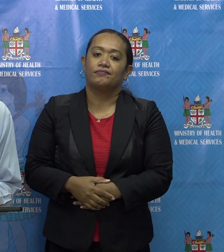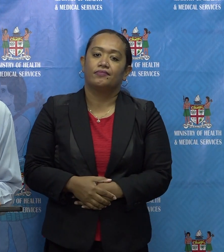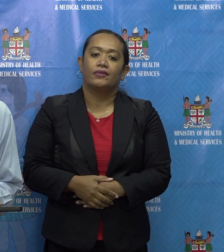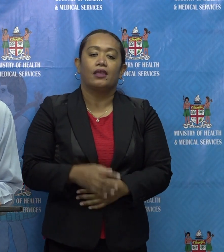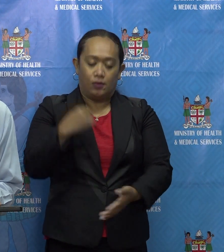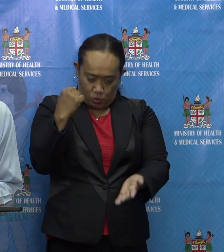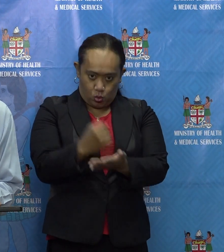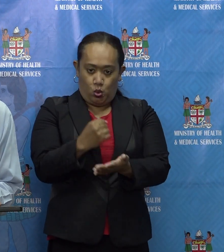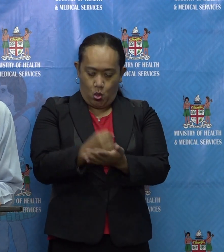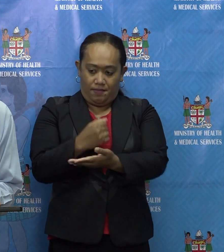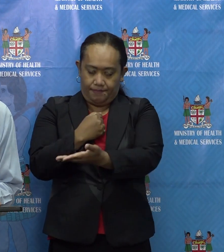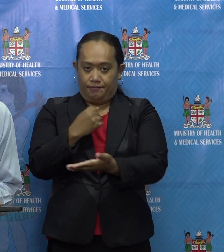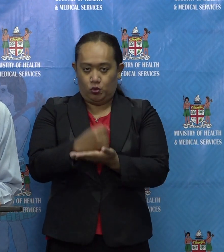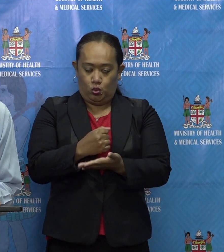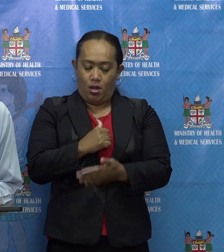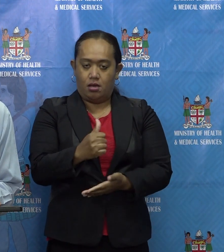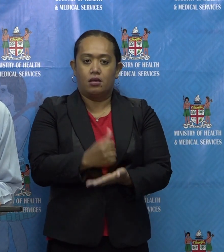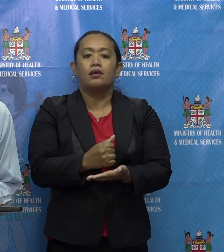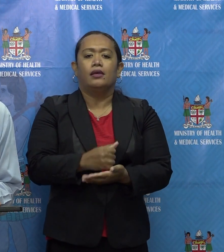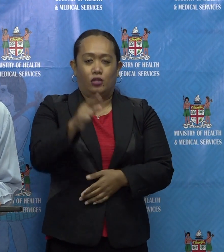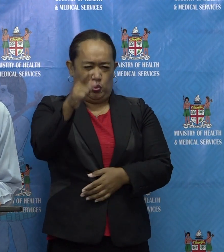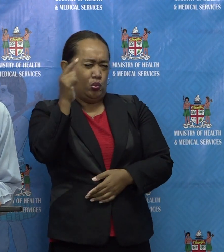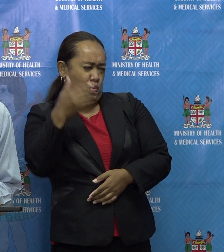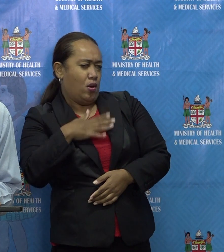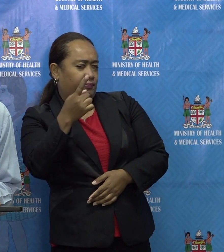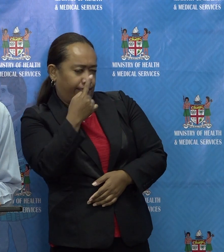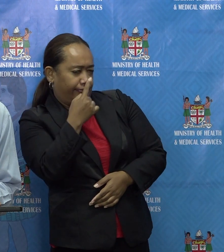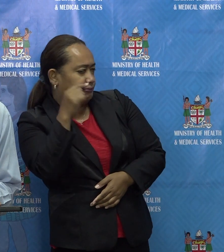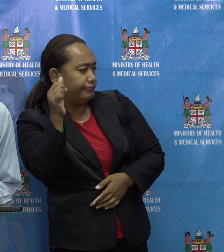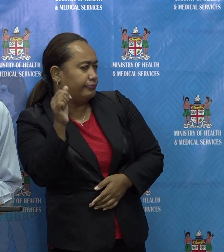I'm sure more than a few of you listening are keen to know whether or not there is a